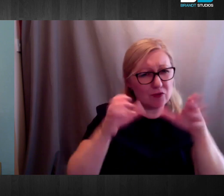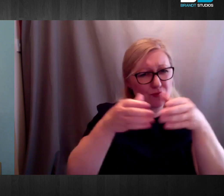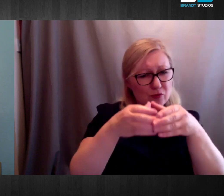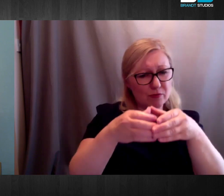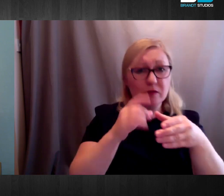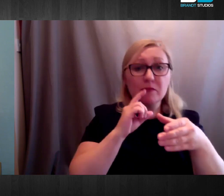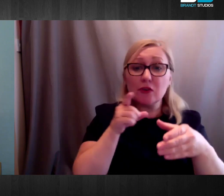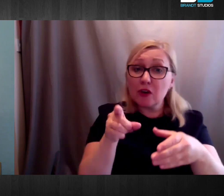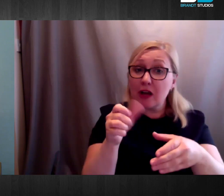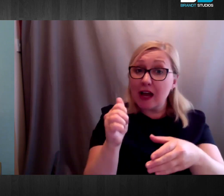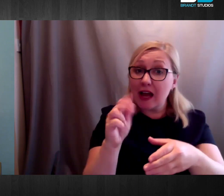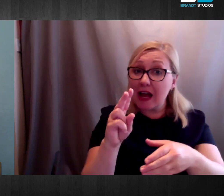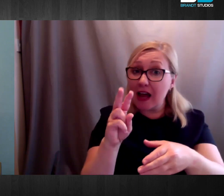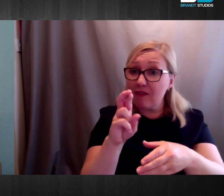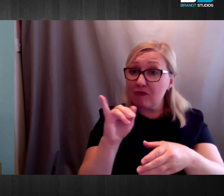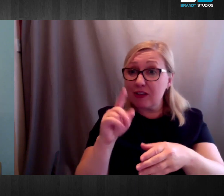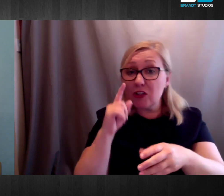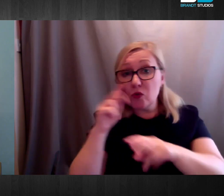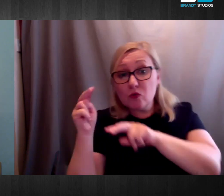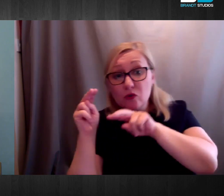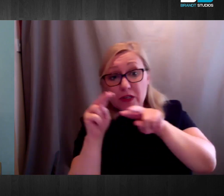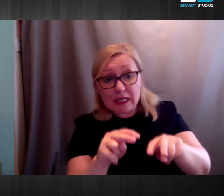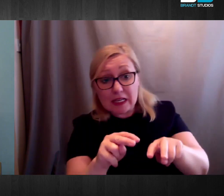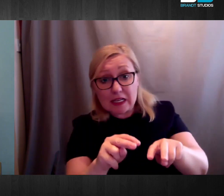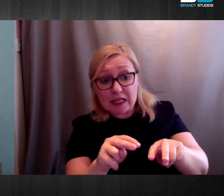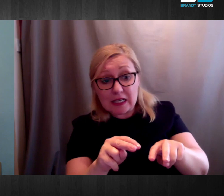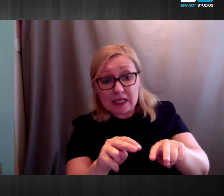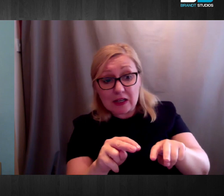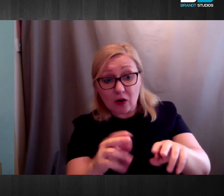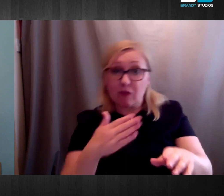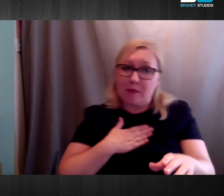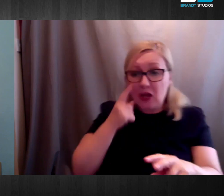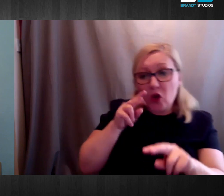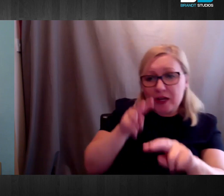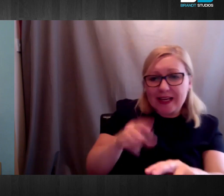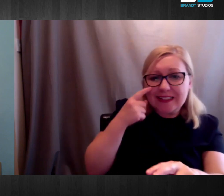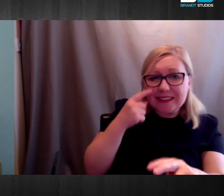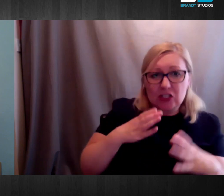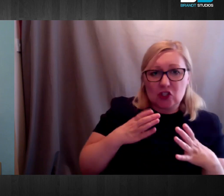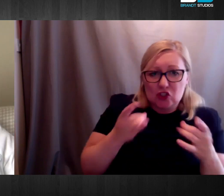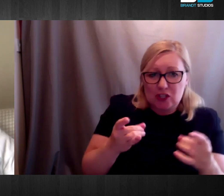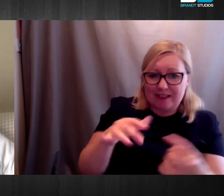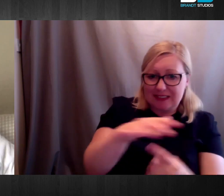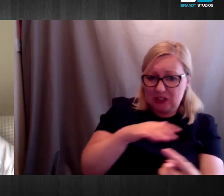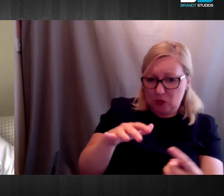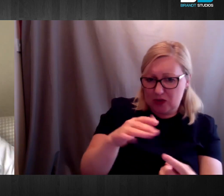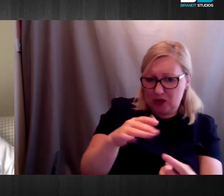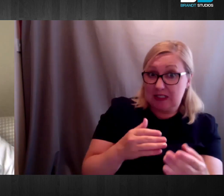be a really challenging time for charities. What does it look like from the HRCI point of view?